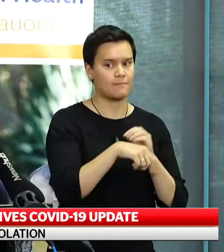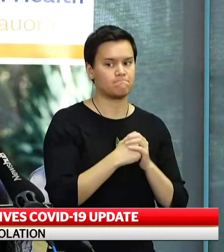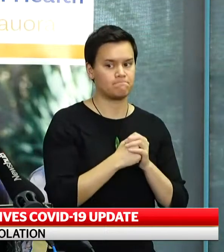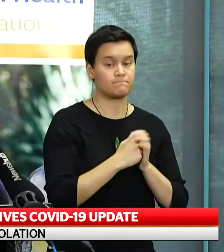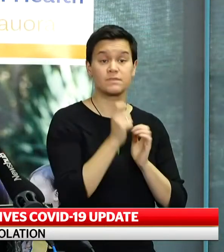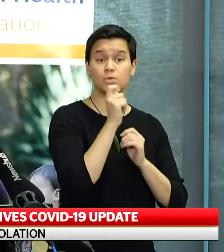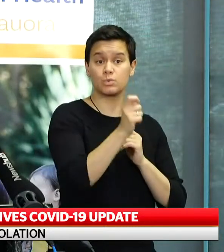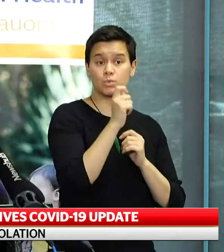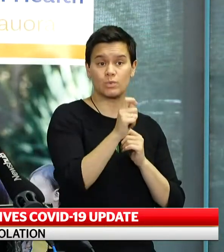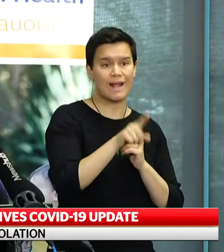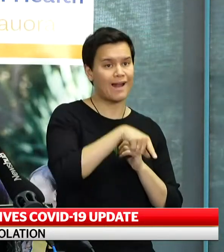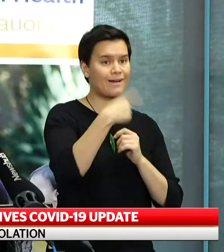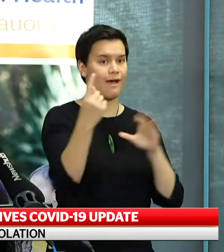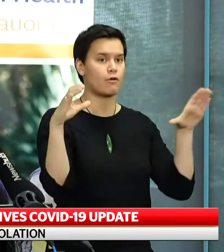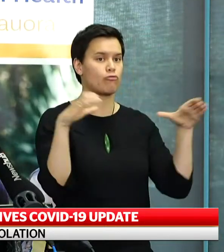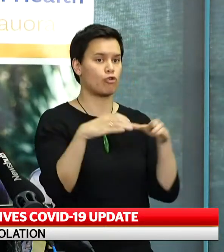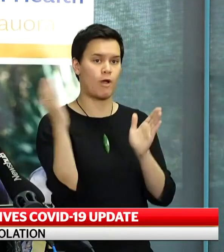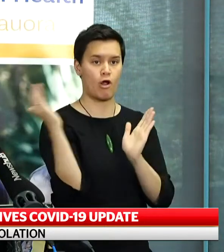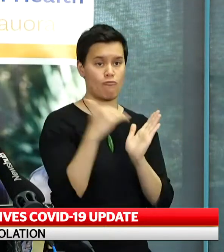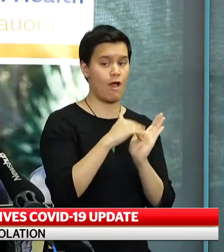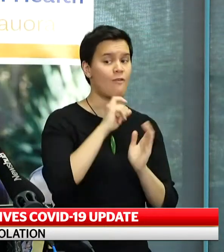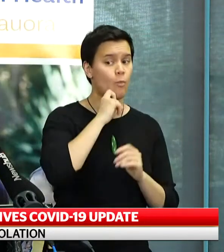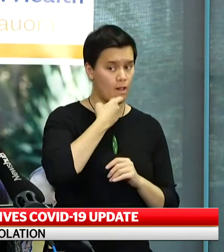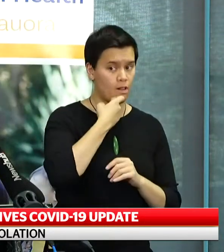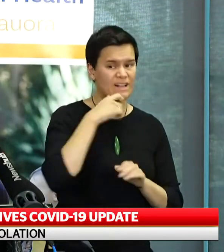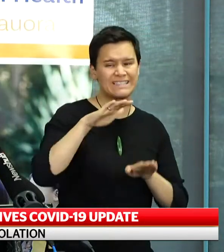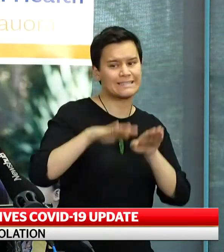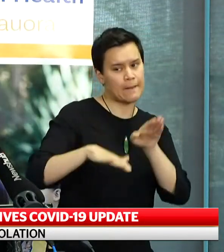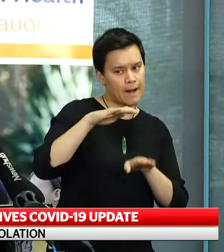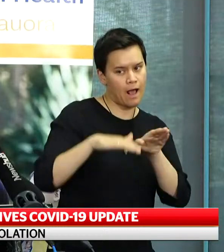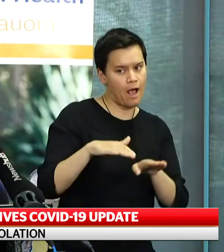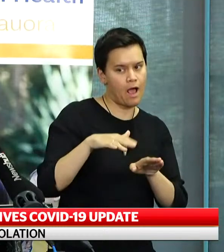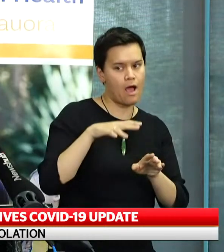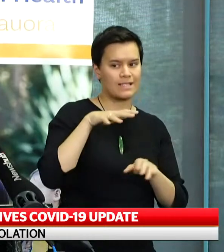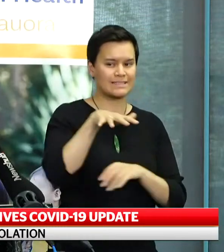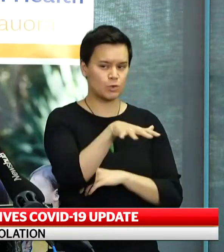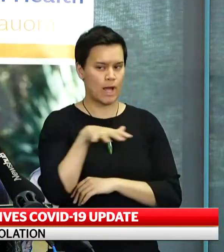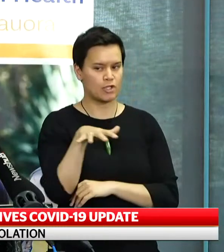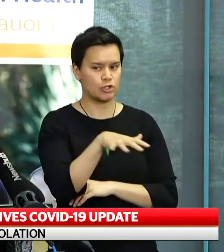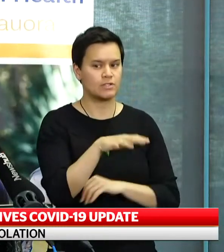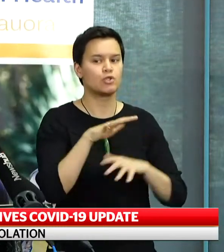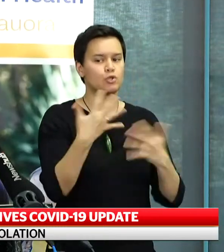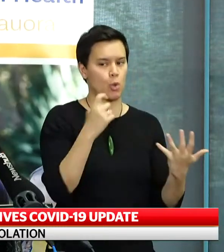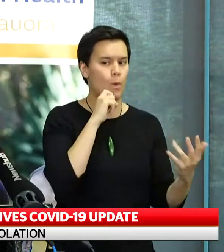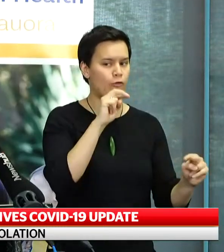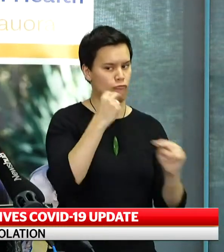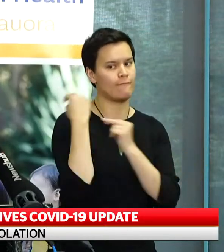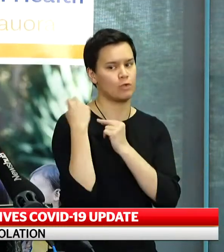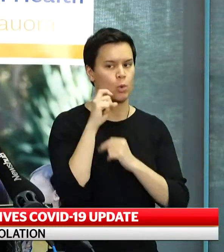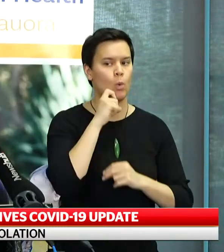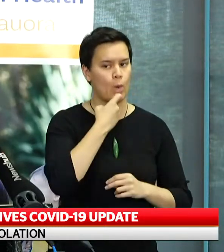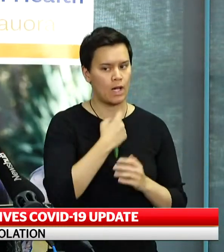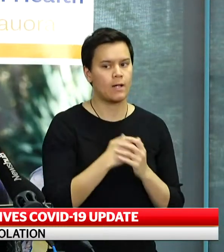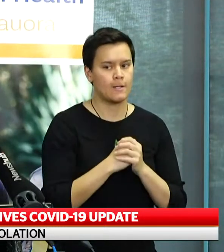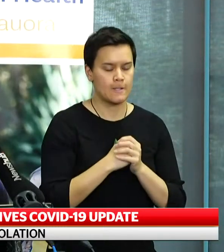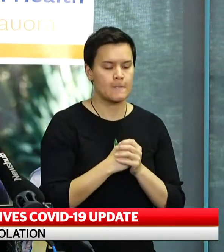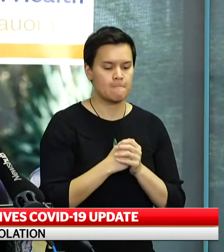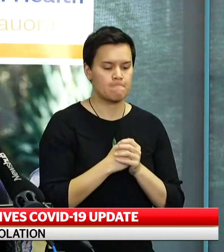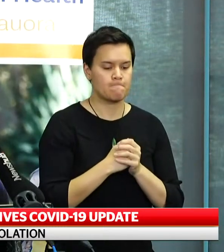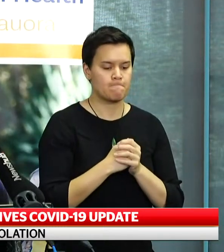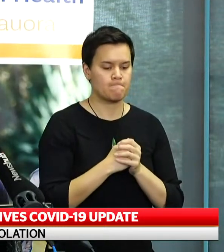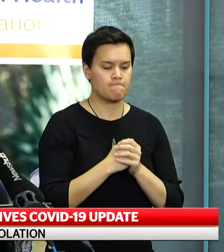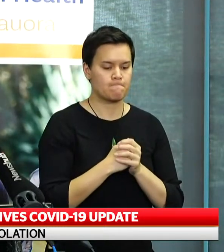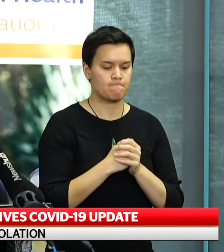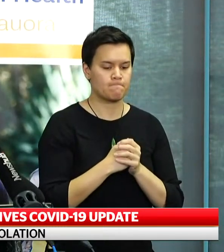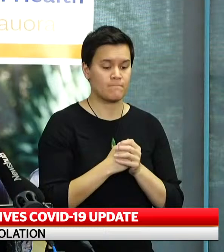coming in similar circumstances, and we will do a proper review. We still have yet to make a decision about just how